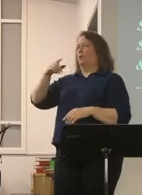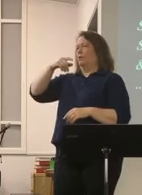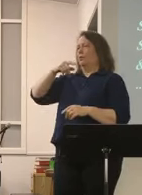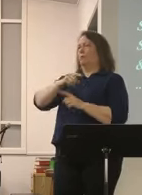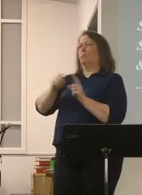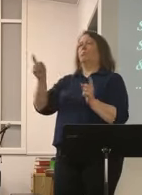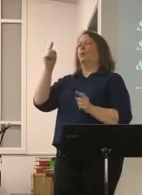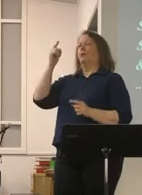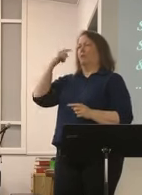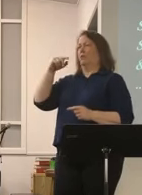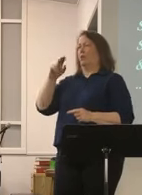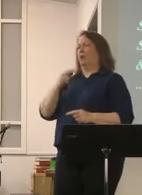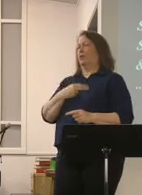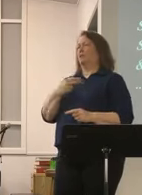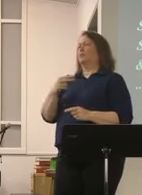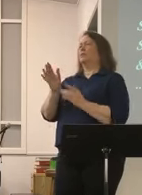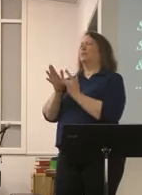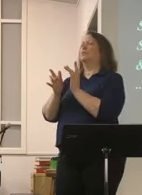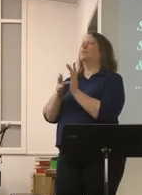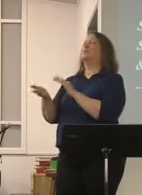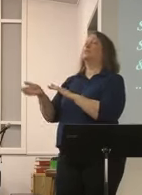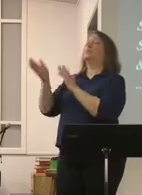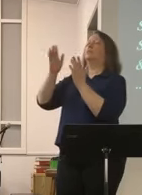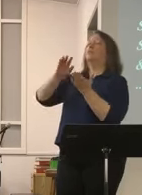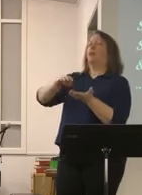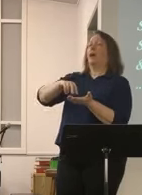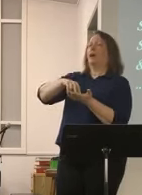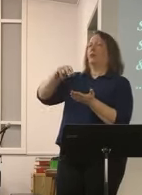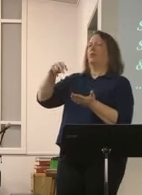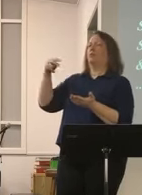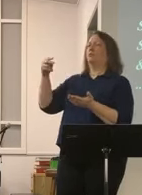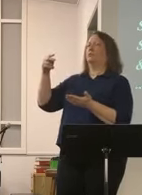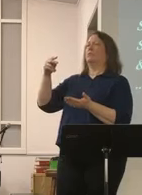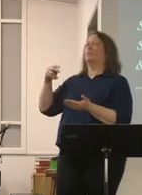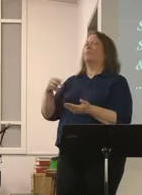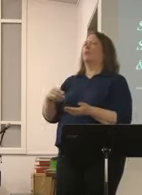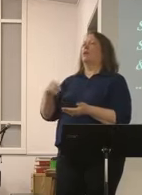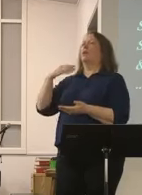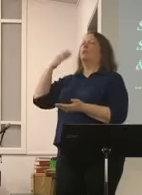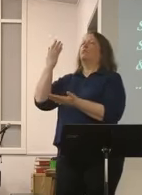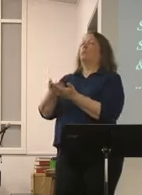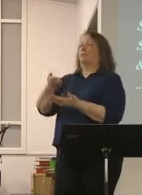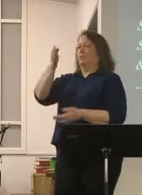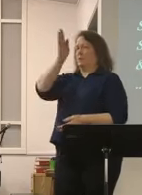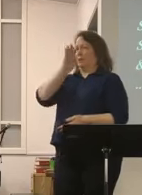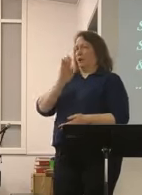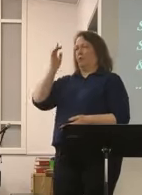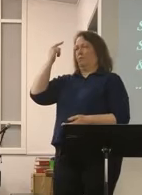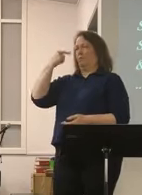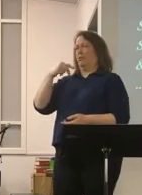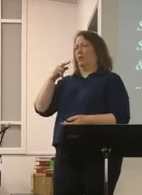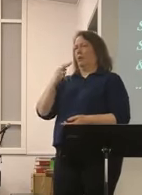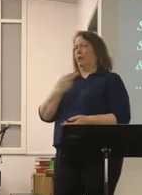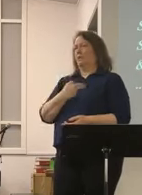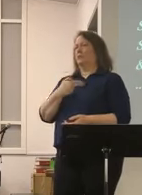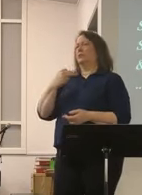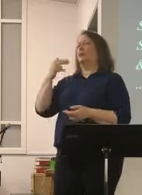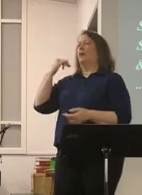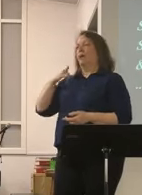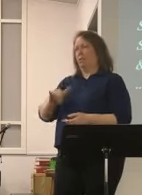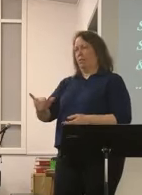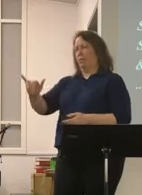died, rose again. So he proved that he was God for us, that he lives